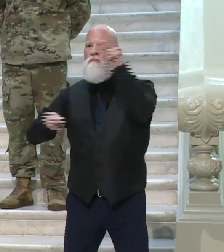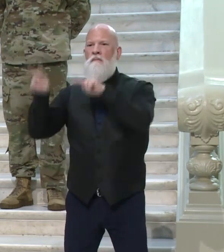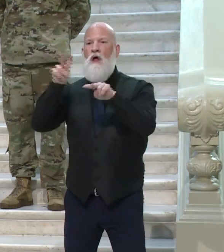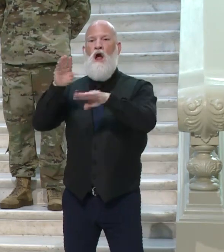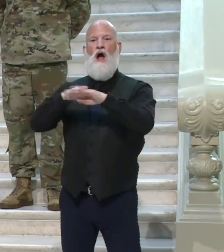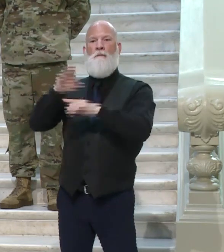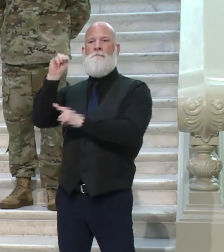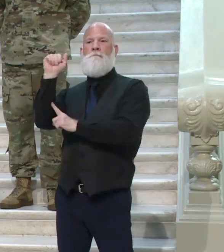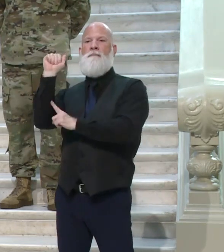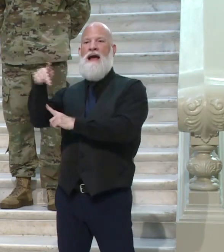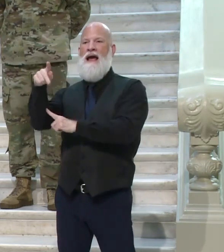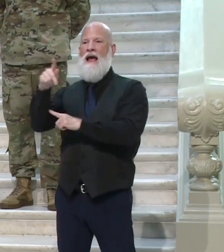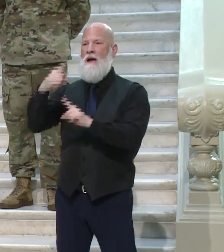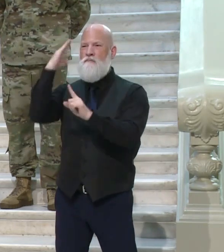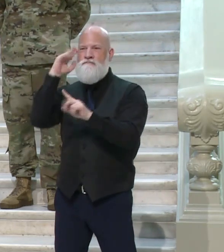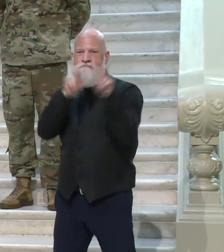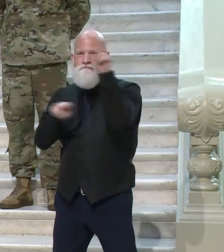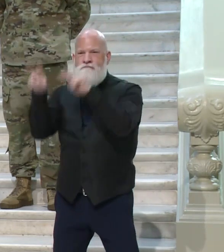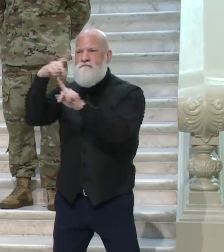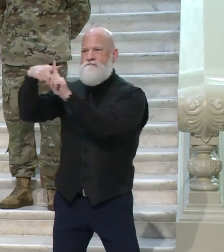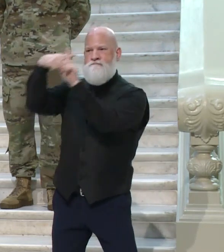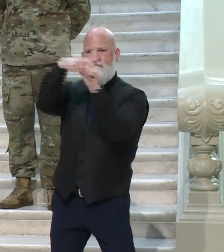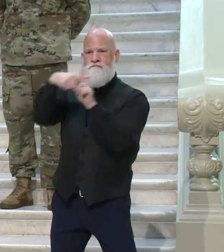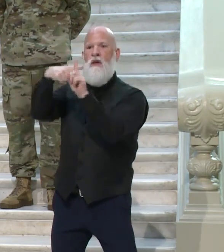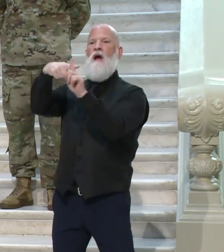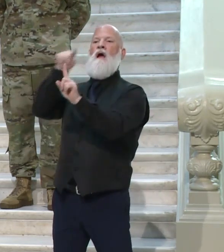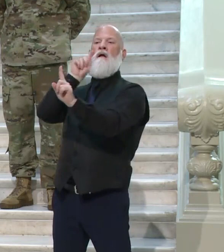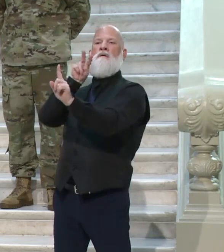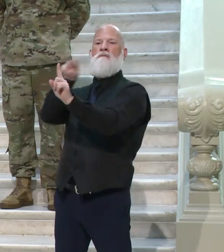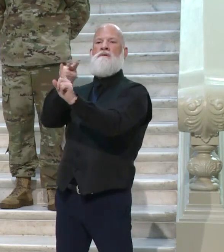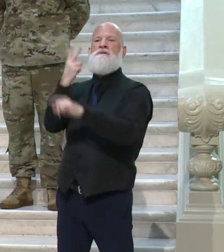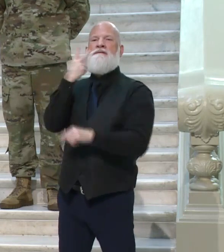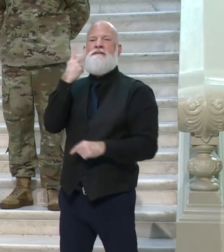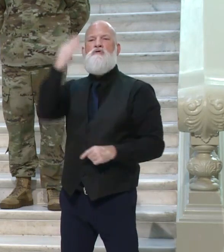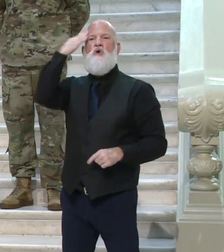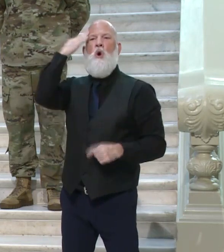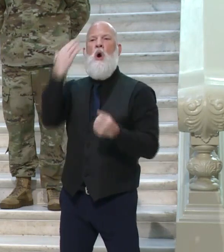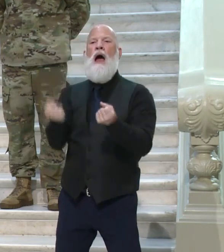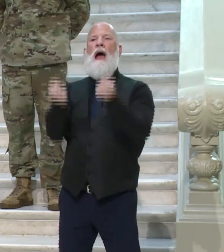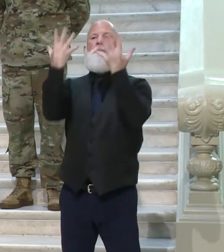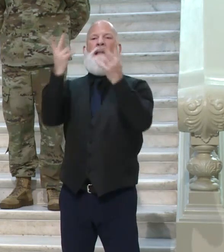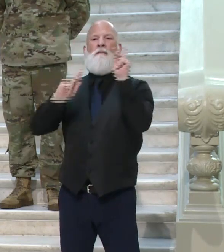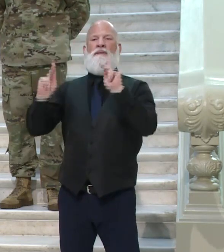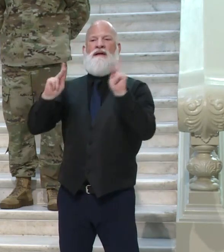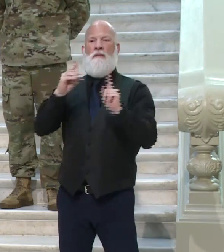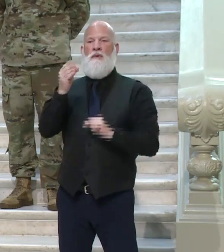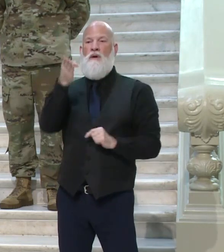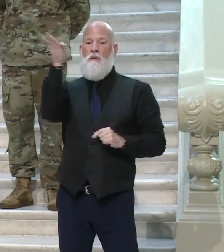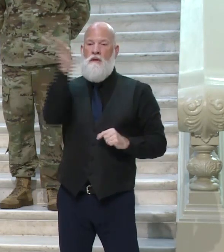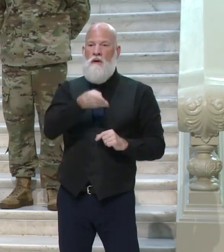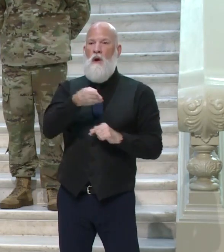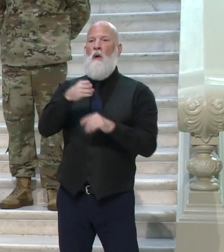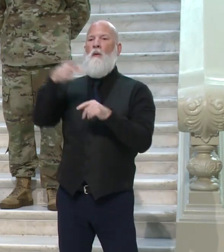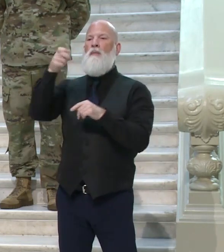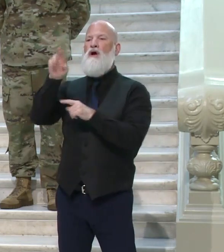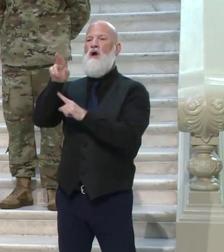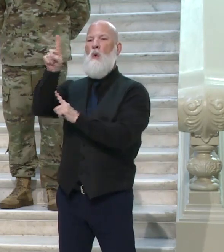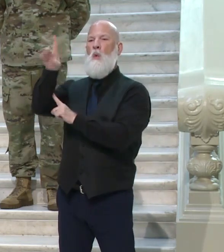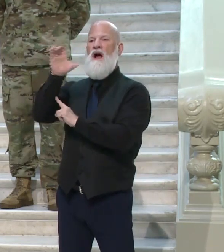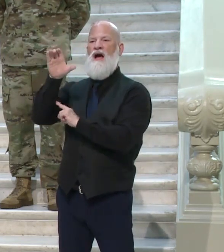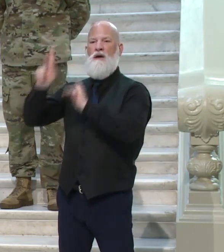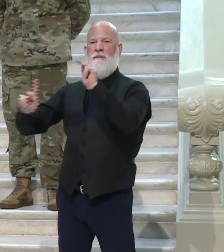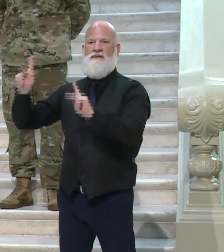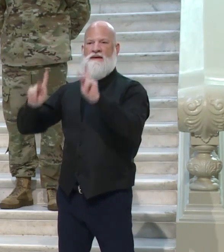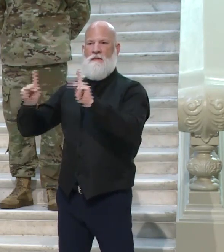as the incident rate per 100,000 people in a county's population. Additionally, charts and